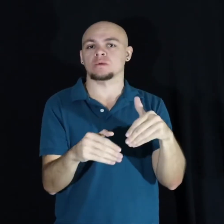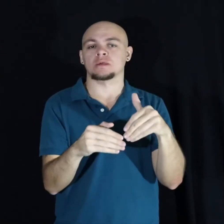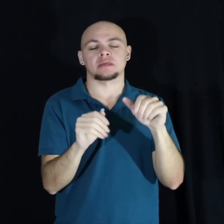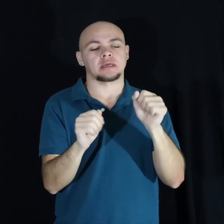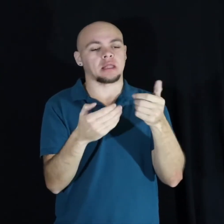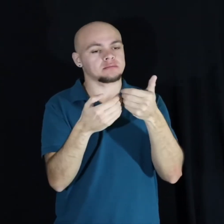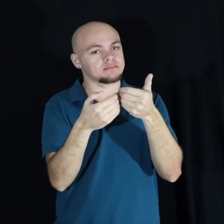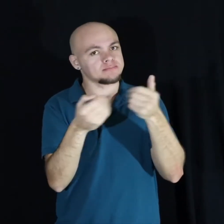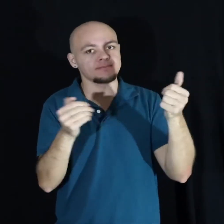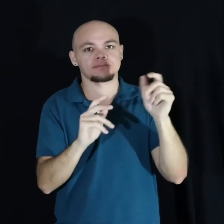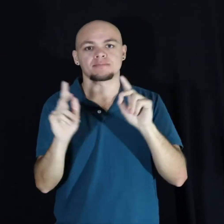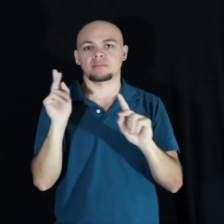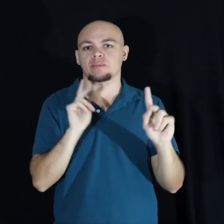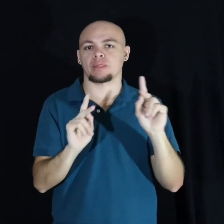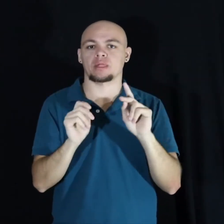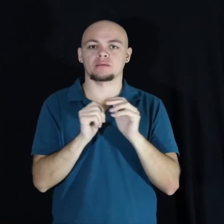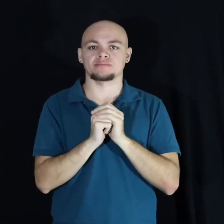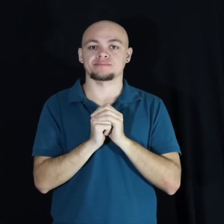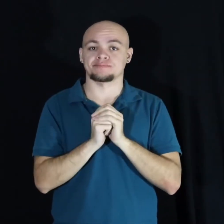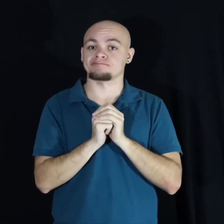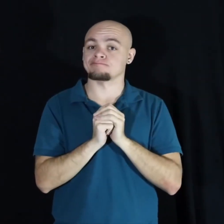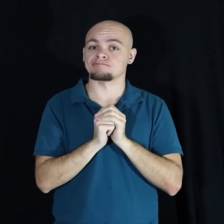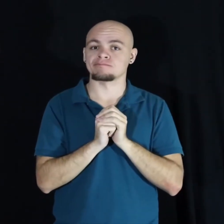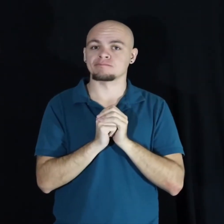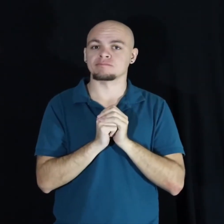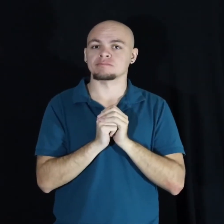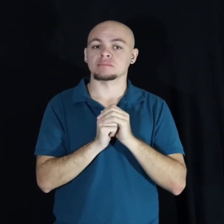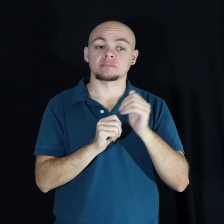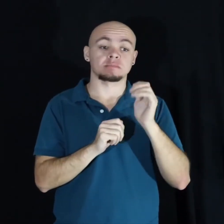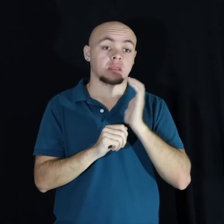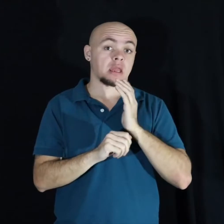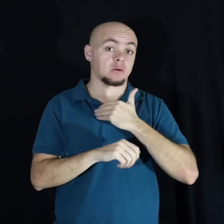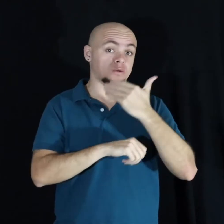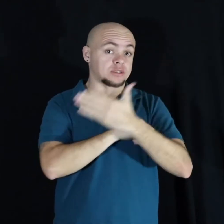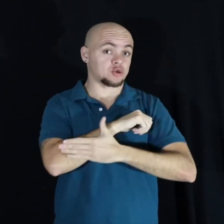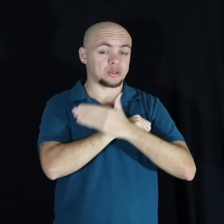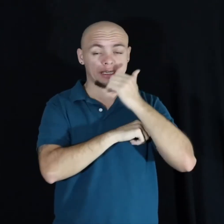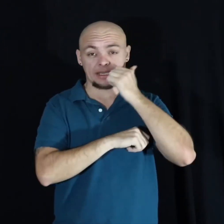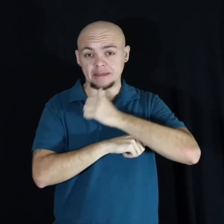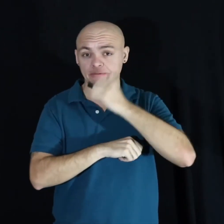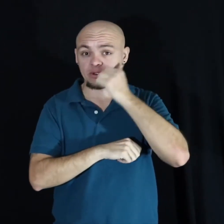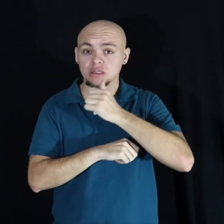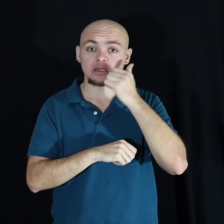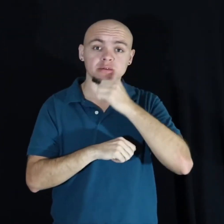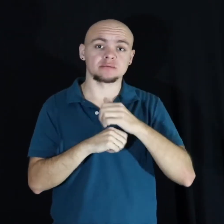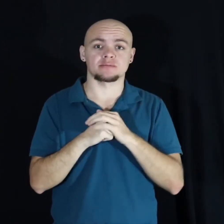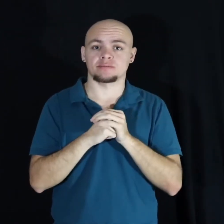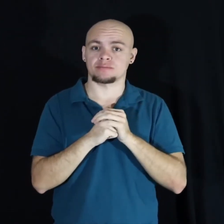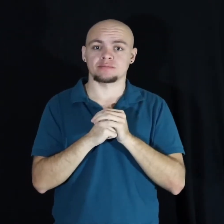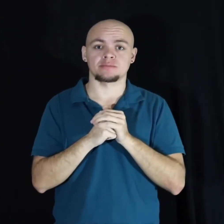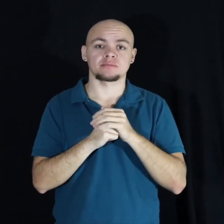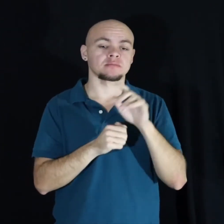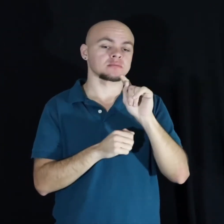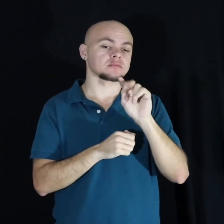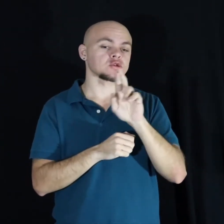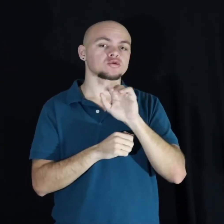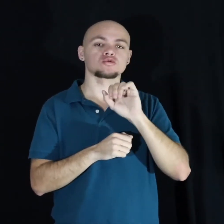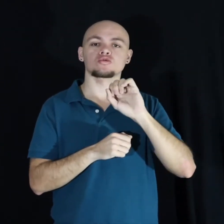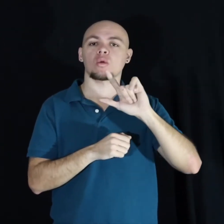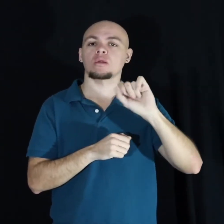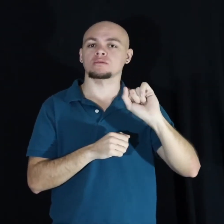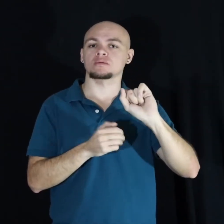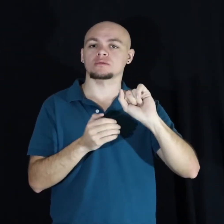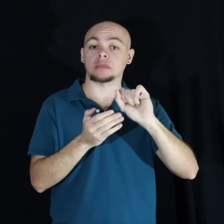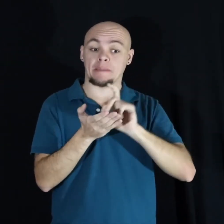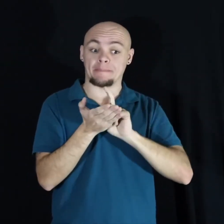divisive. In our country, every day, paid trolls go online. Paid